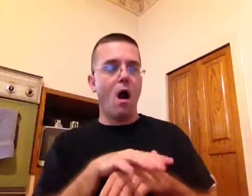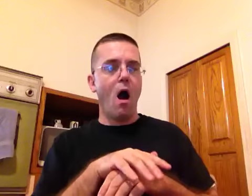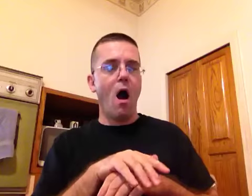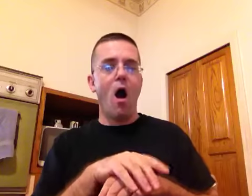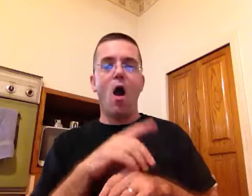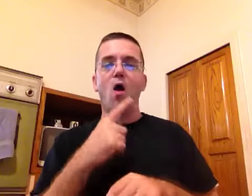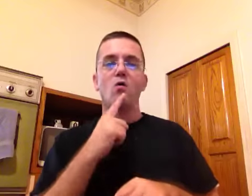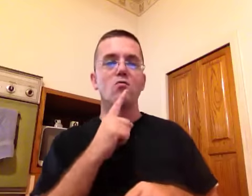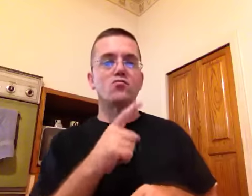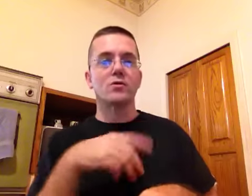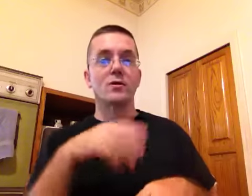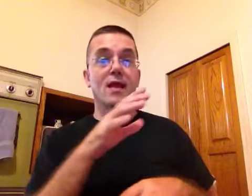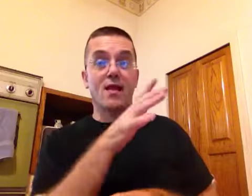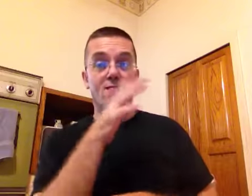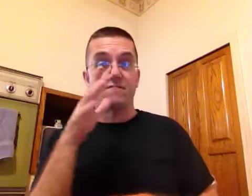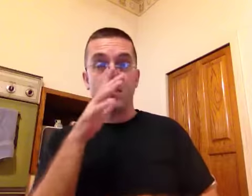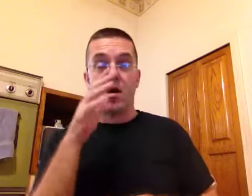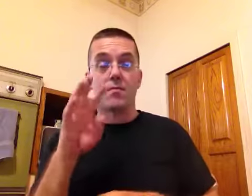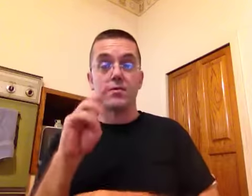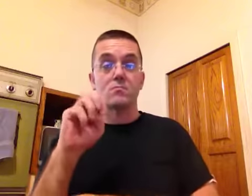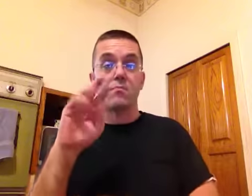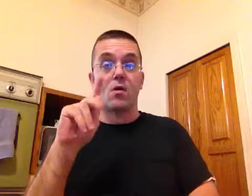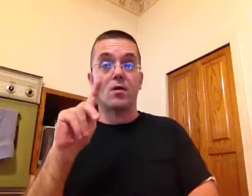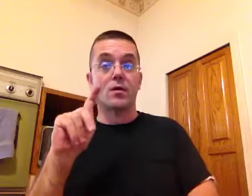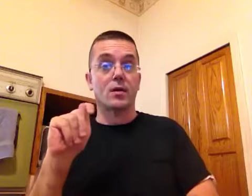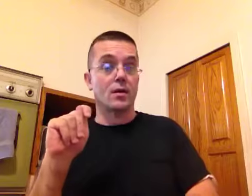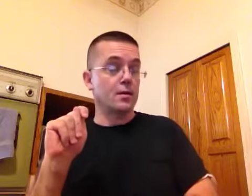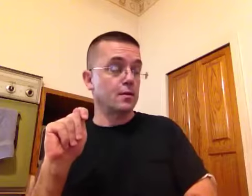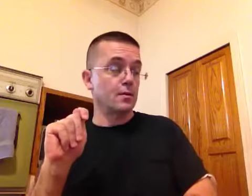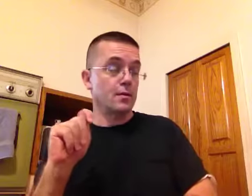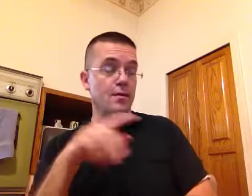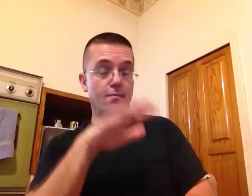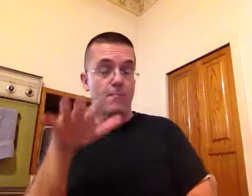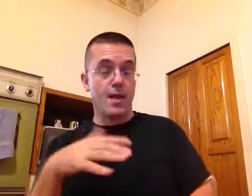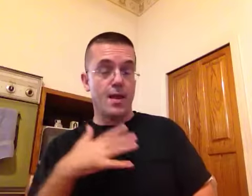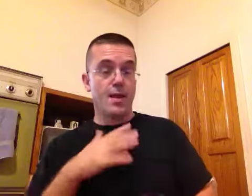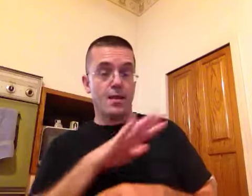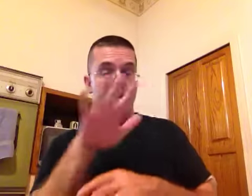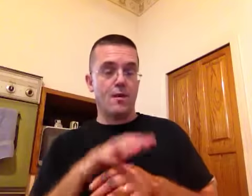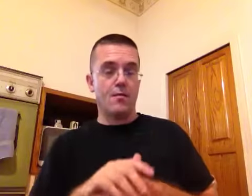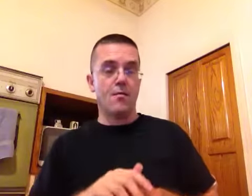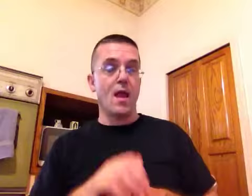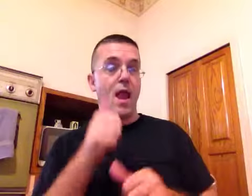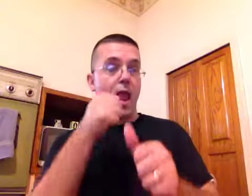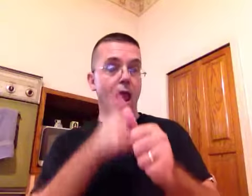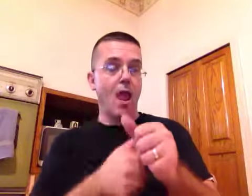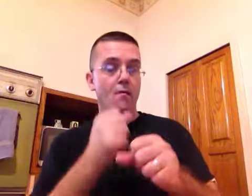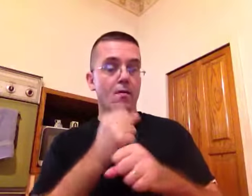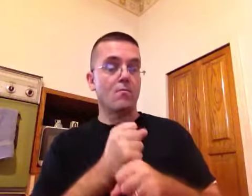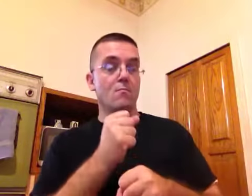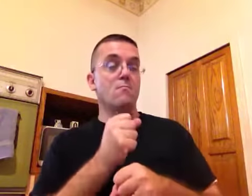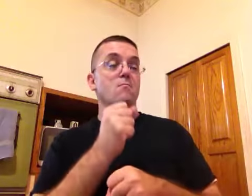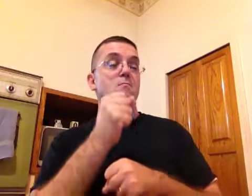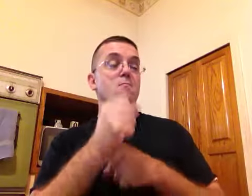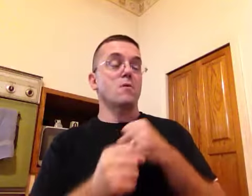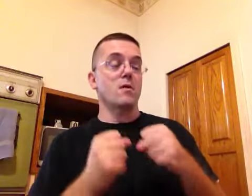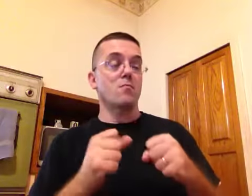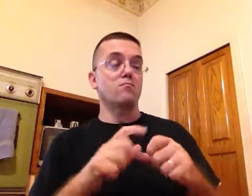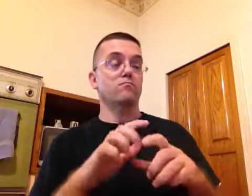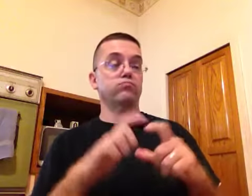farmer's market in my area. This is my 6th year, and every year it just grows. Like, more people. So what do